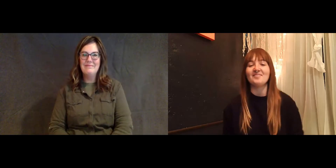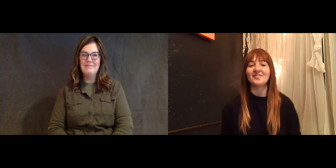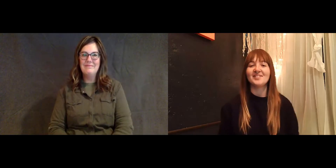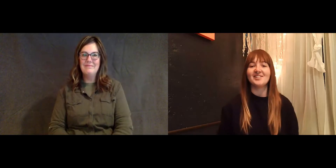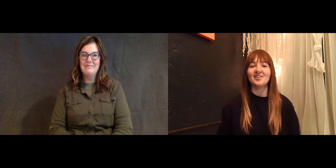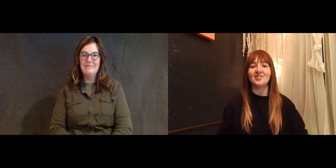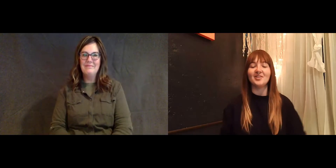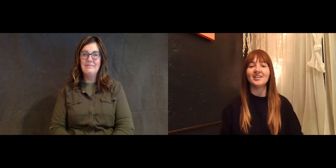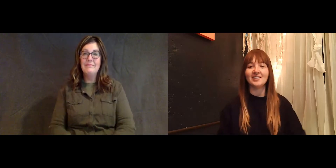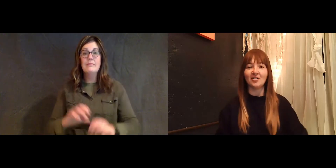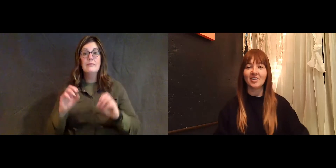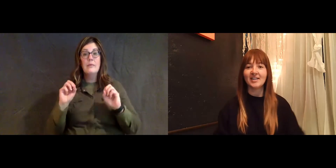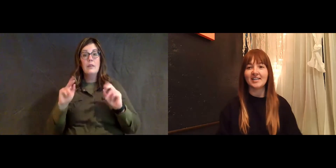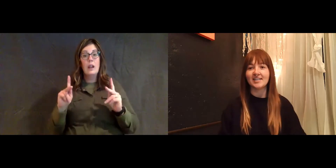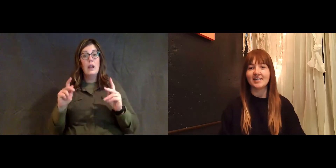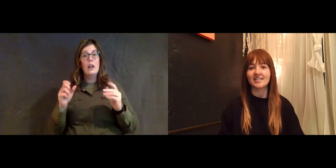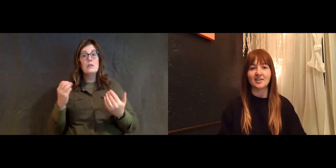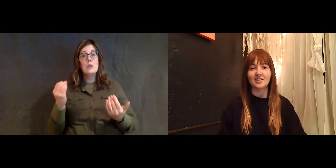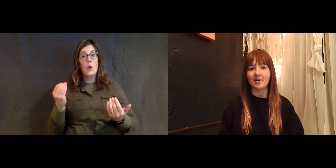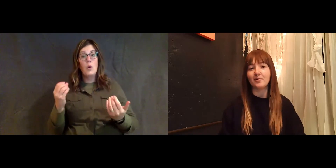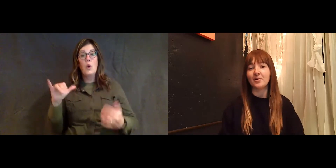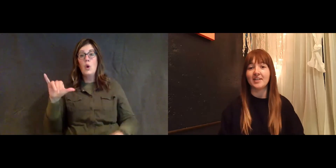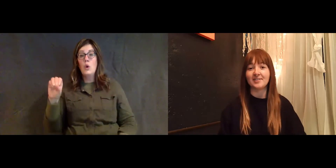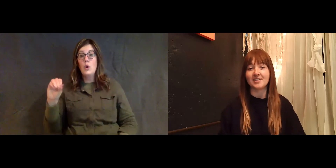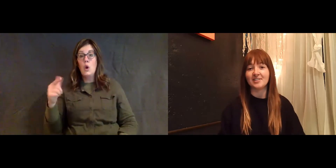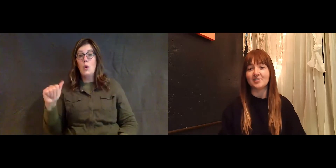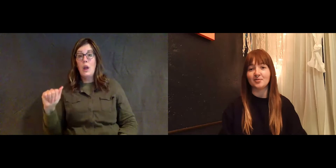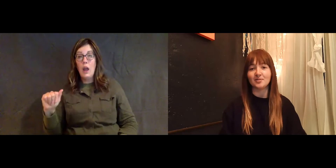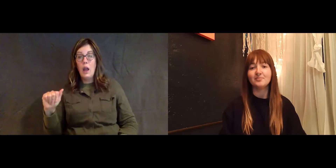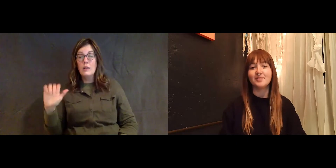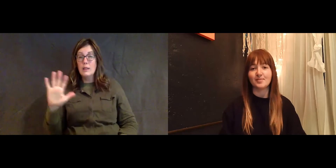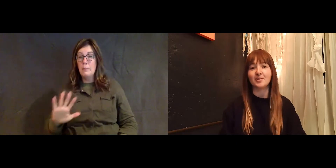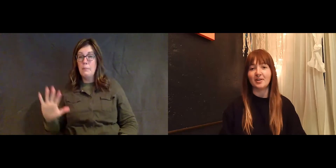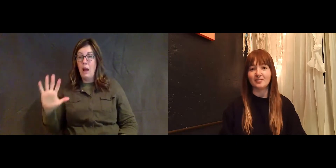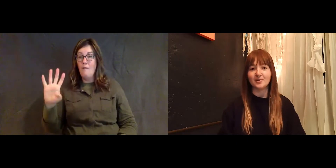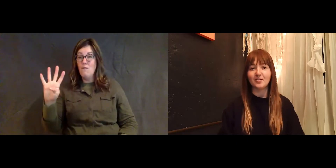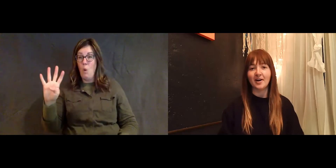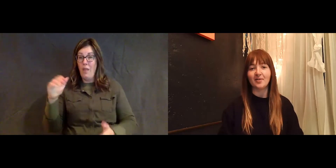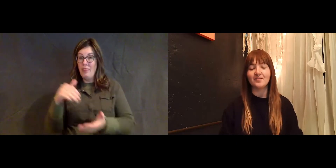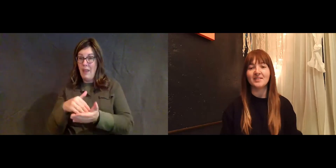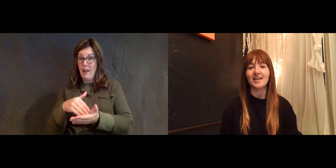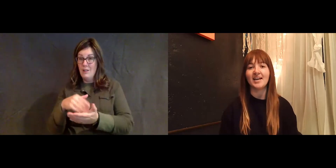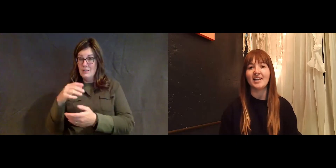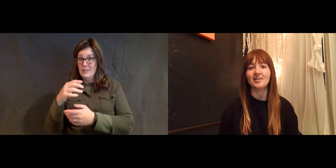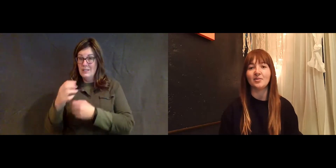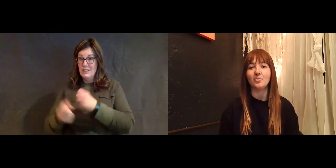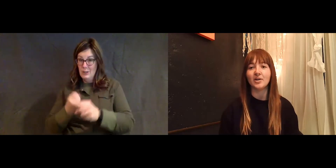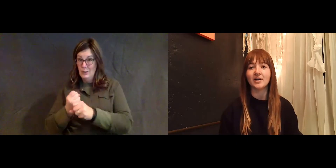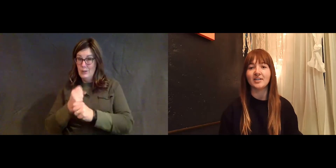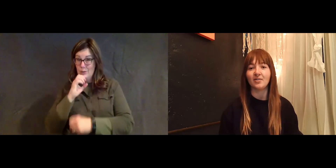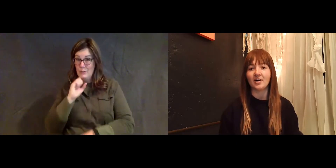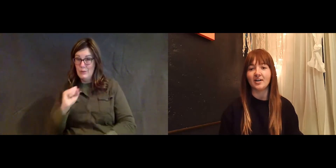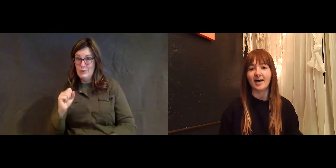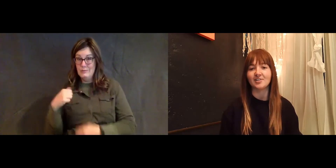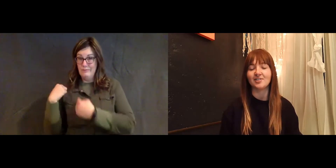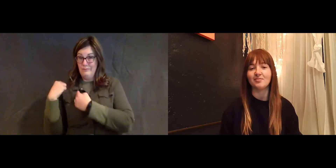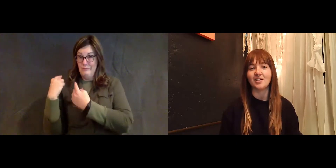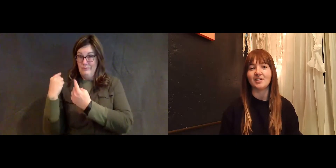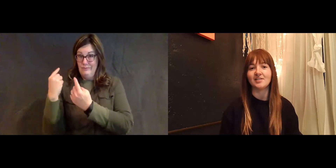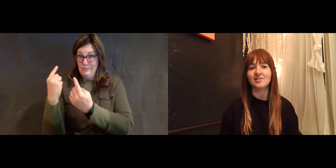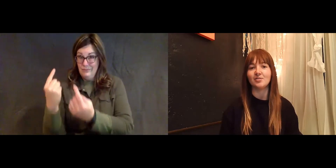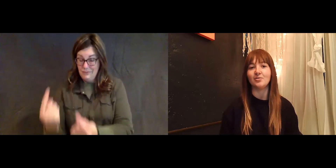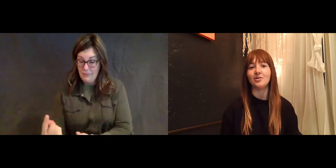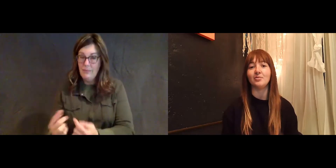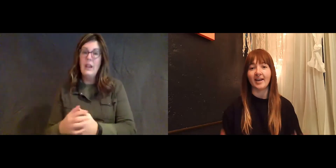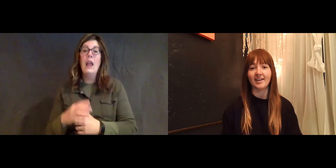Okay, so yoga is about 4,000 years old. It's been around for a while, and the word yoga actually